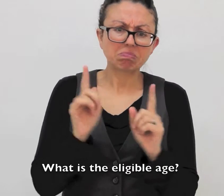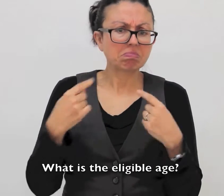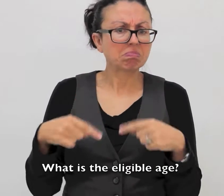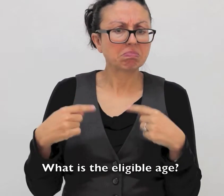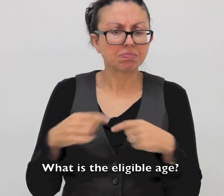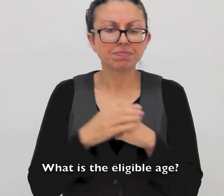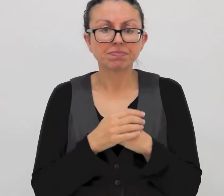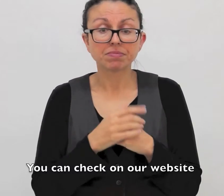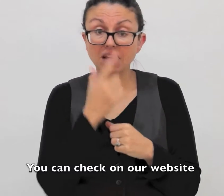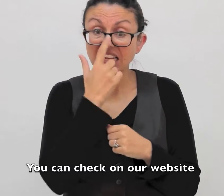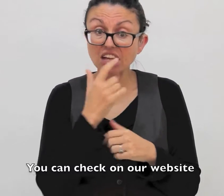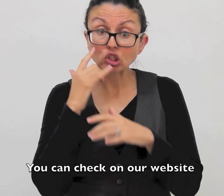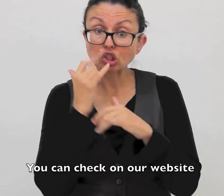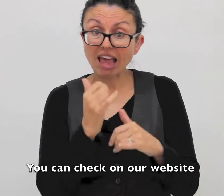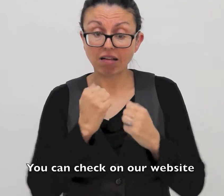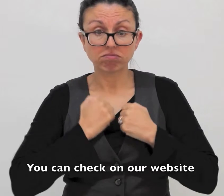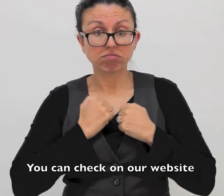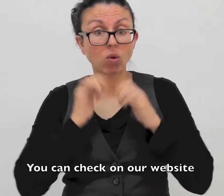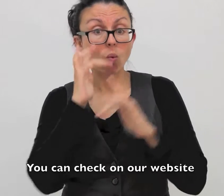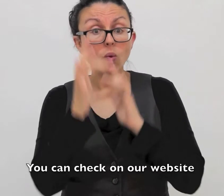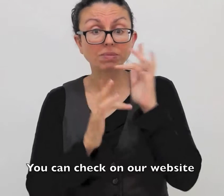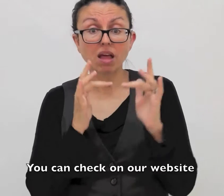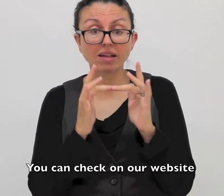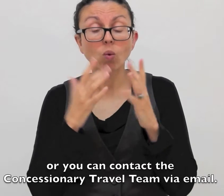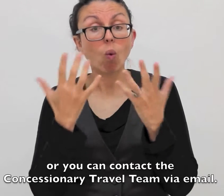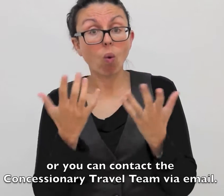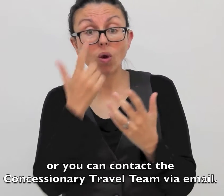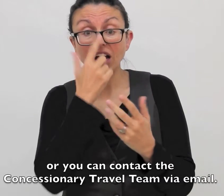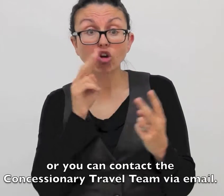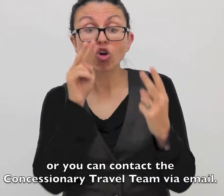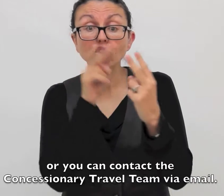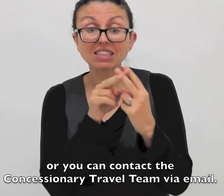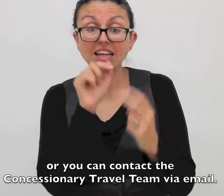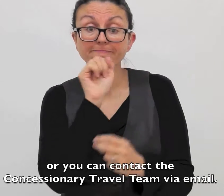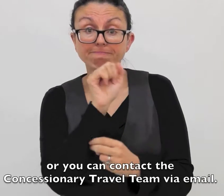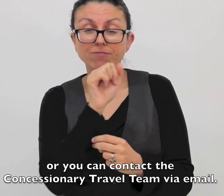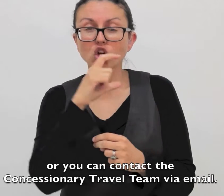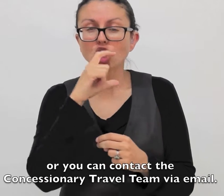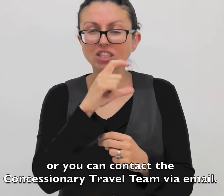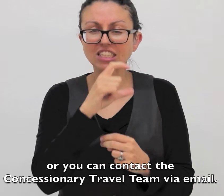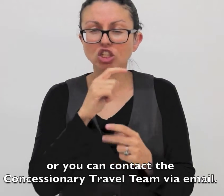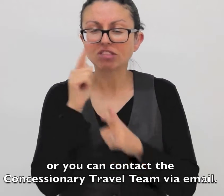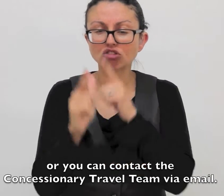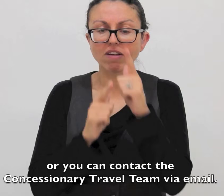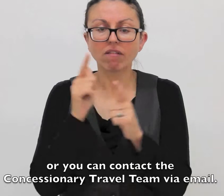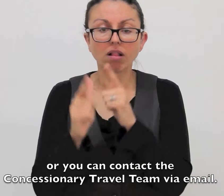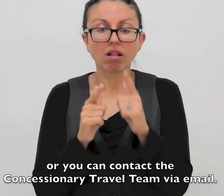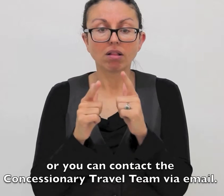What is the eligible age? You can check on our website, or you can contact the Concessionary